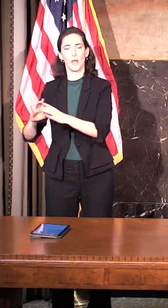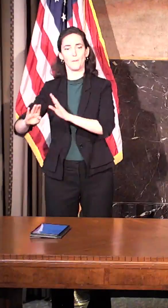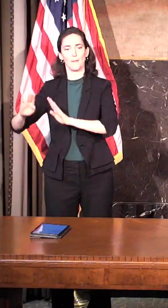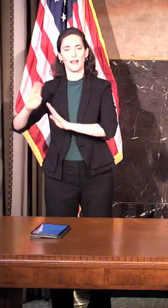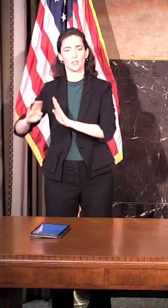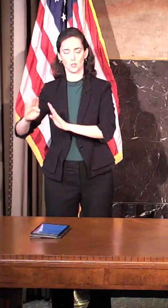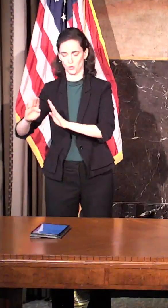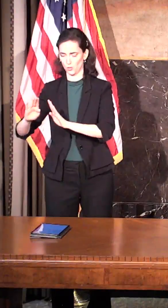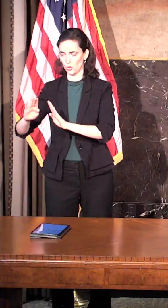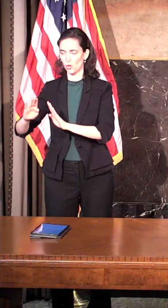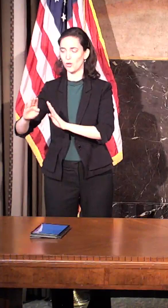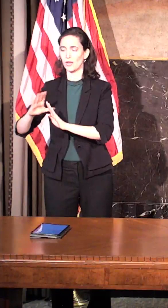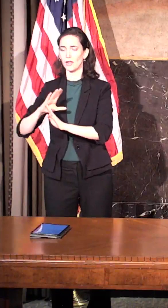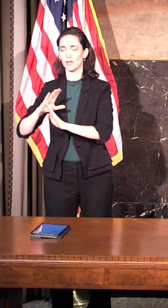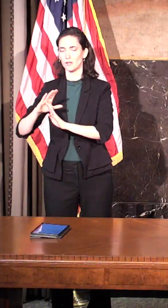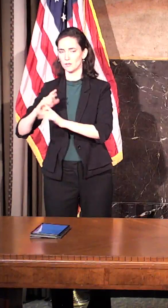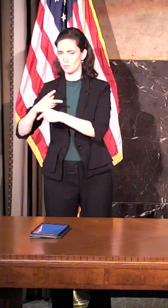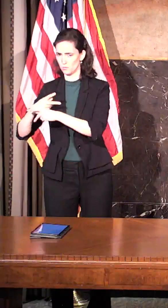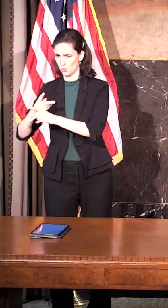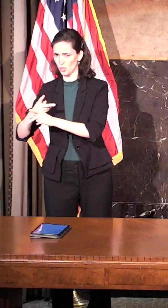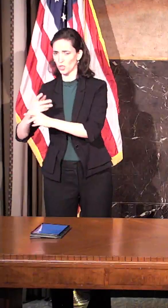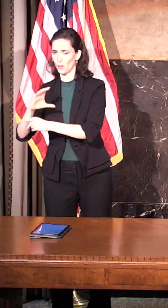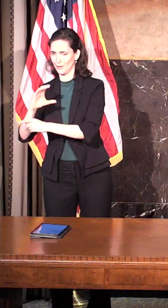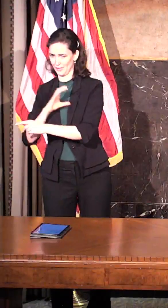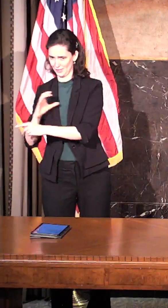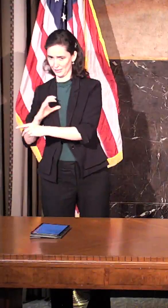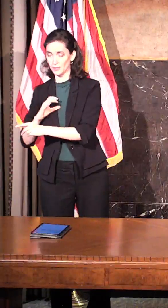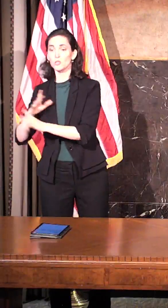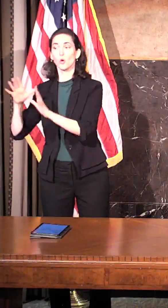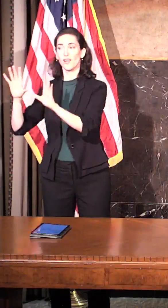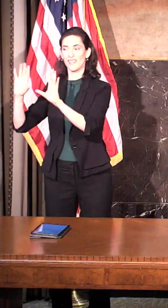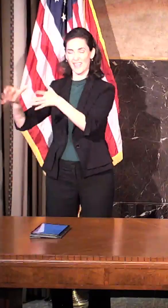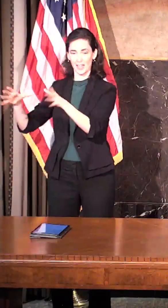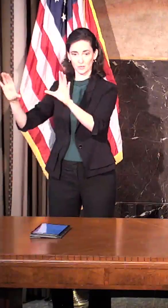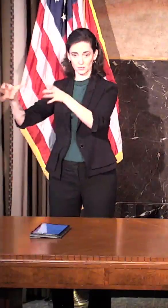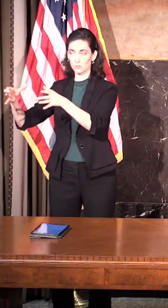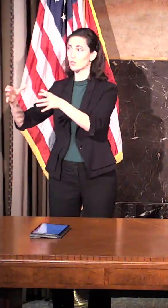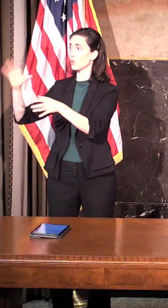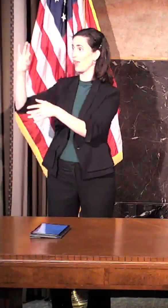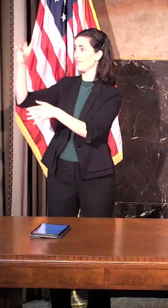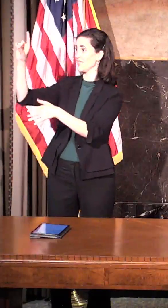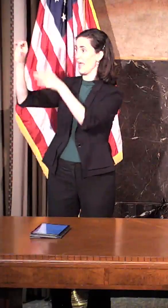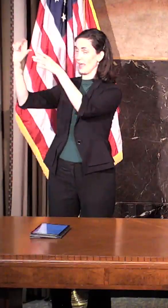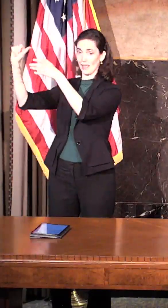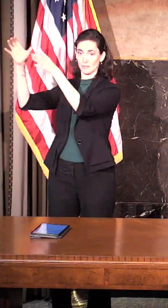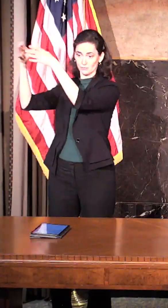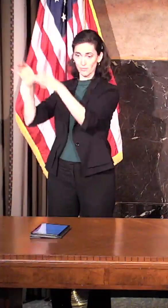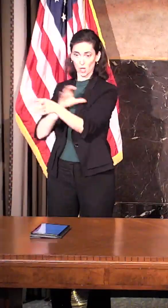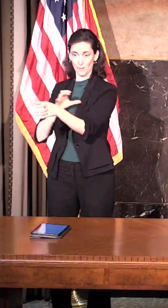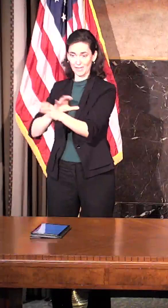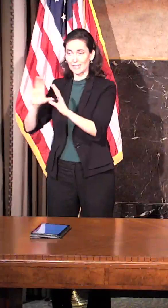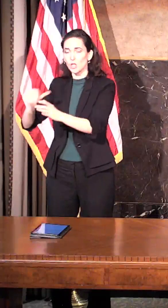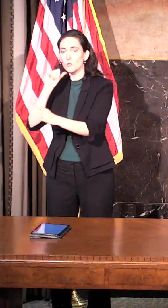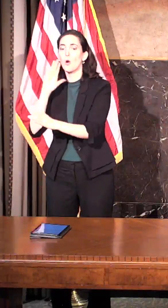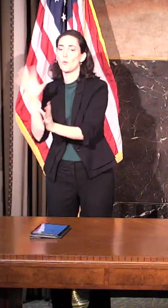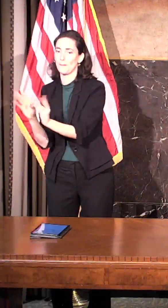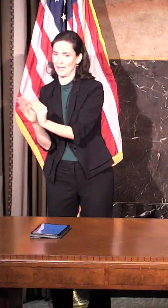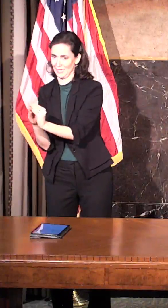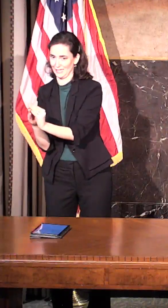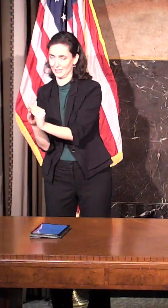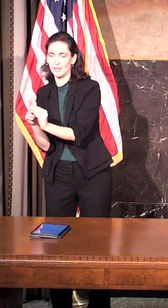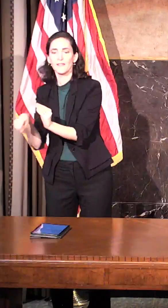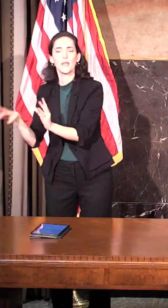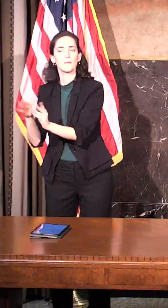Product Advisory Committee. It's a committee of the FDA meeting tomorrow, as the governor mentioned, to consider